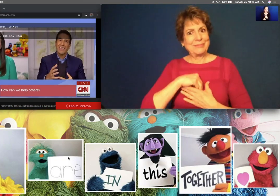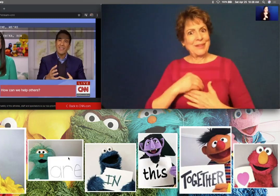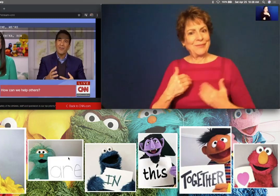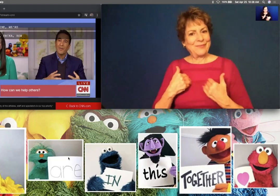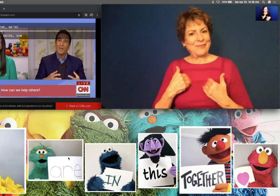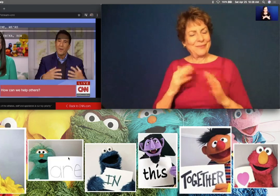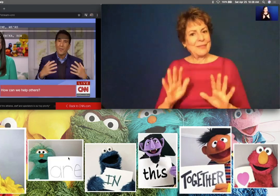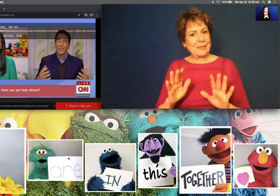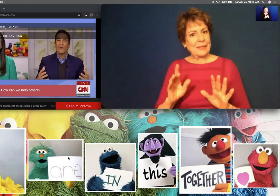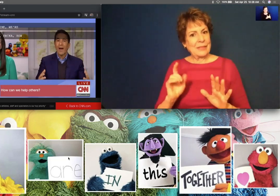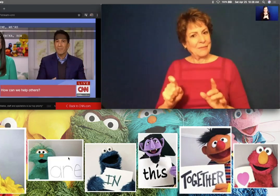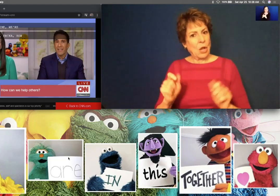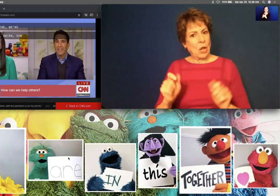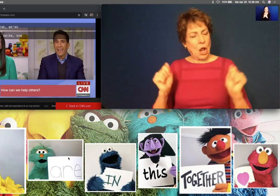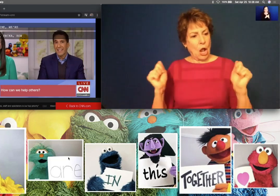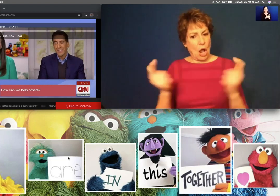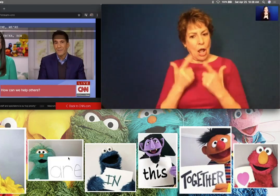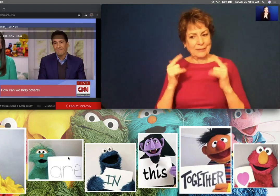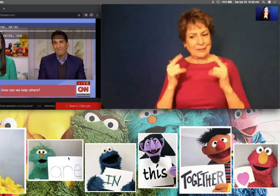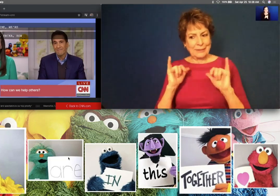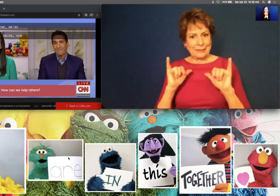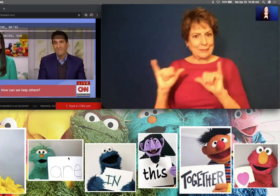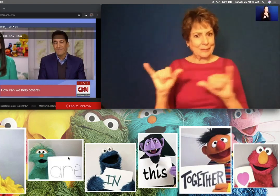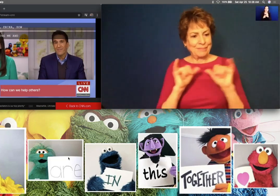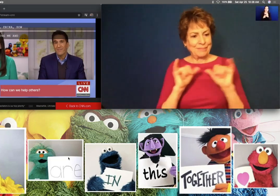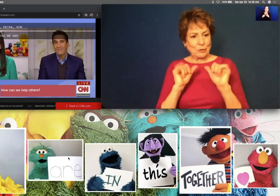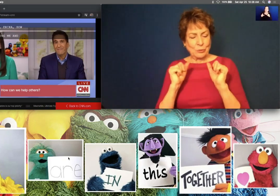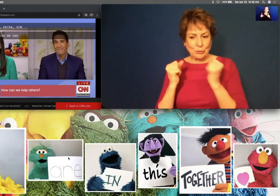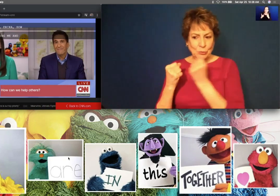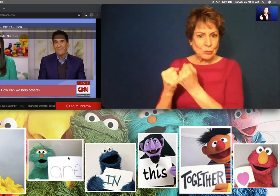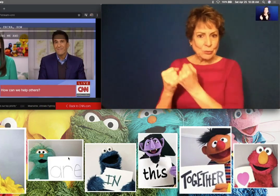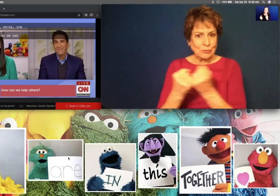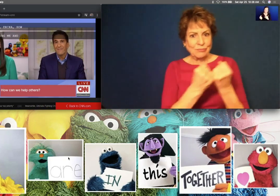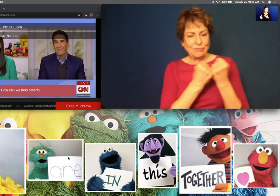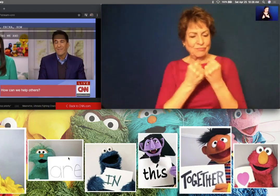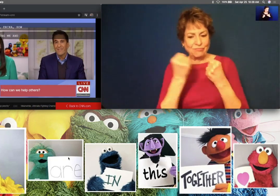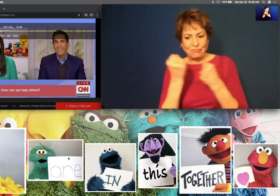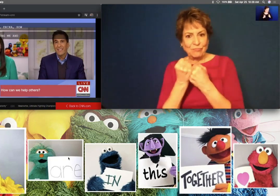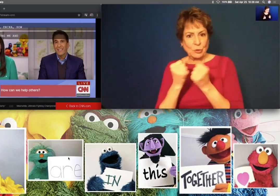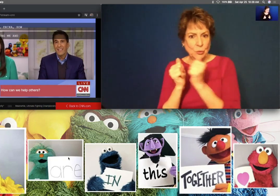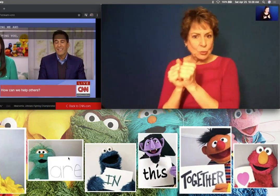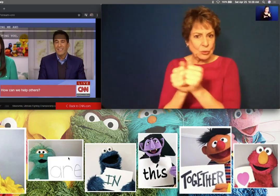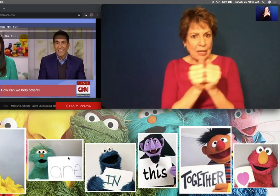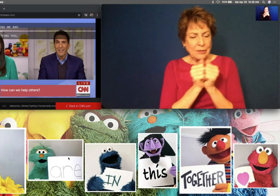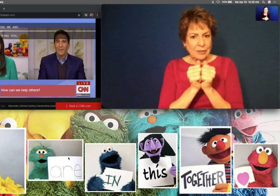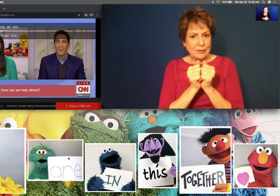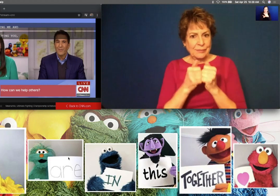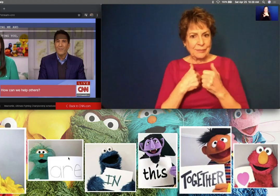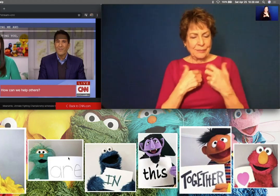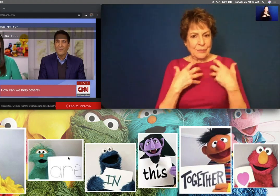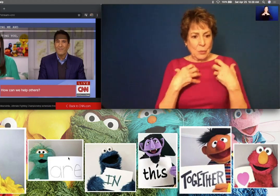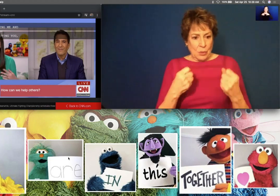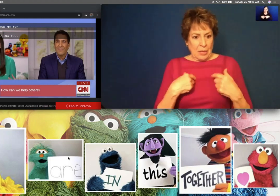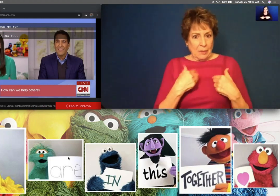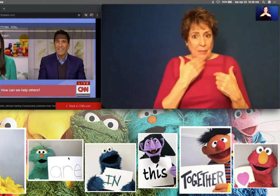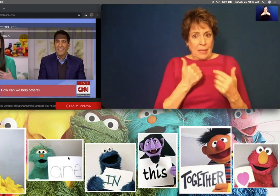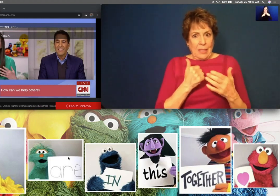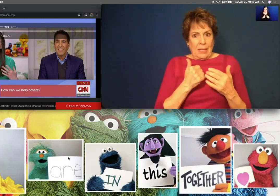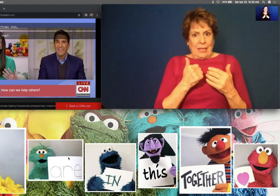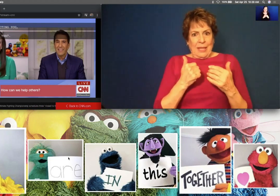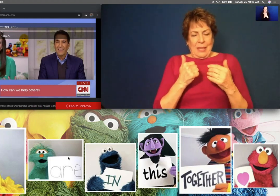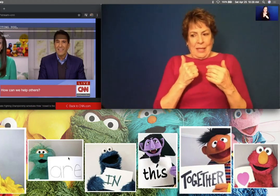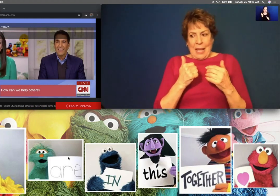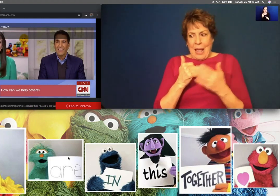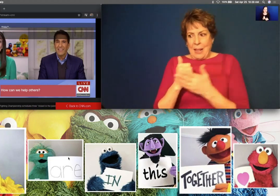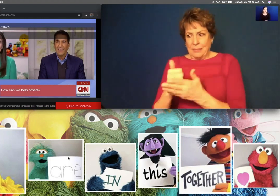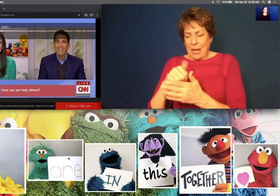you behave is affecting me, and how I behave is affecting you, and we should rise up to that. Absolutely. And you are helping all of